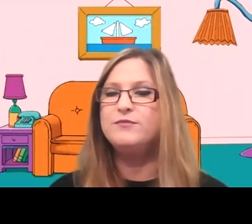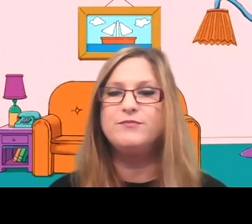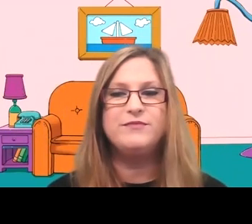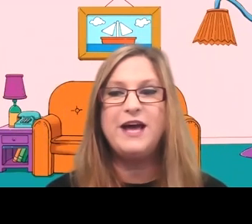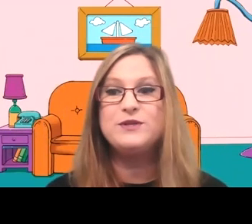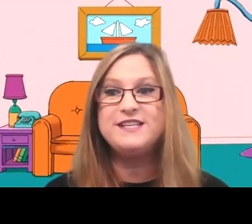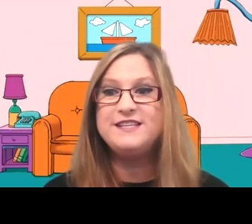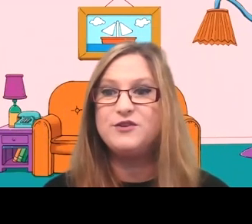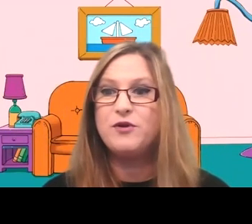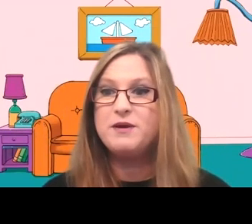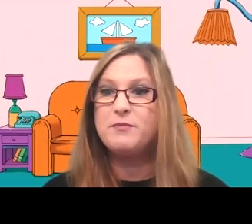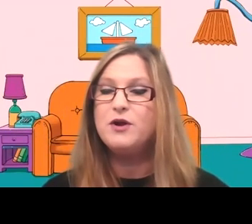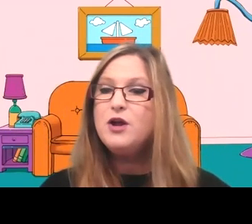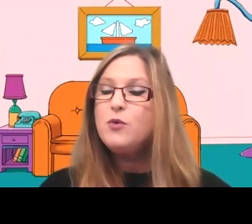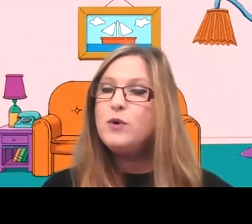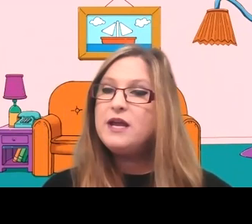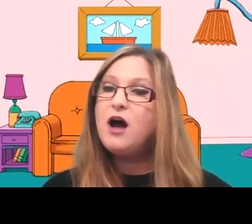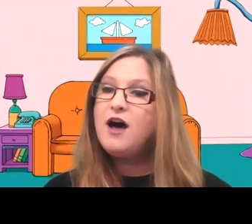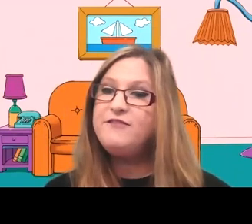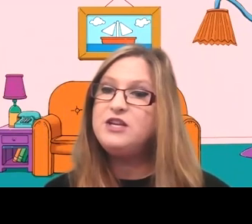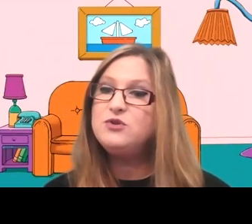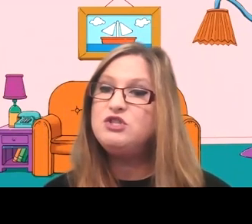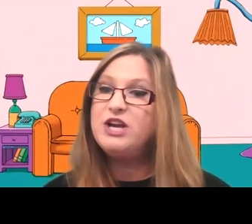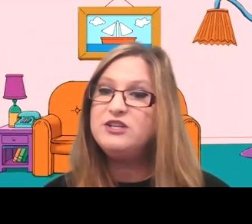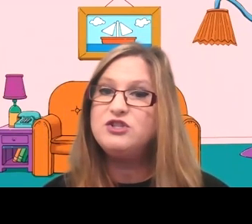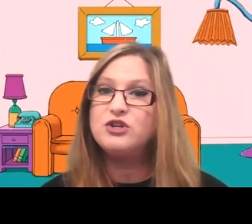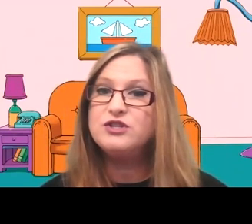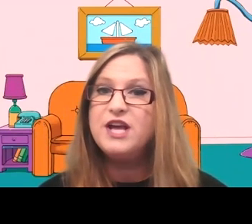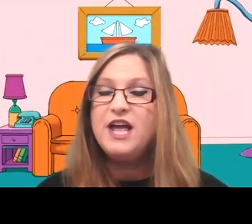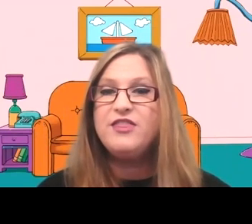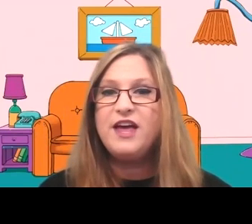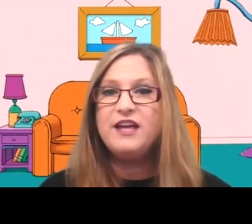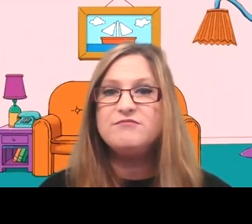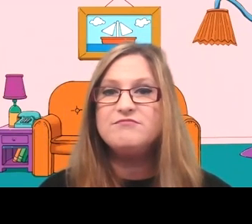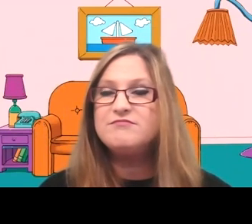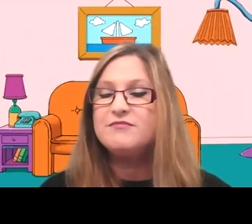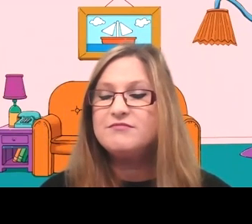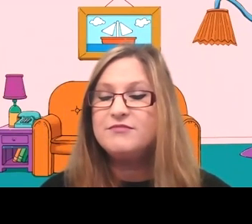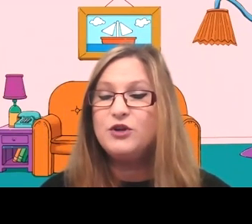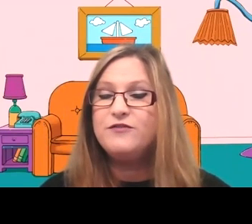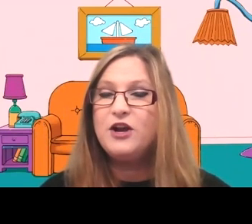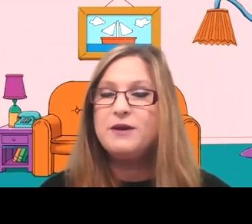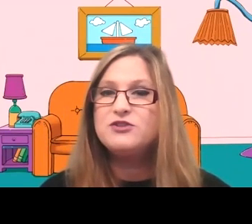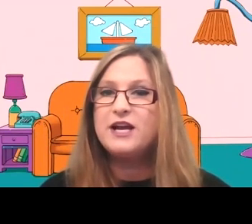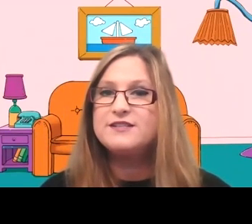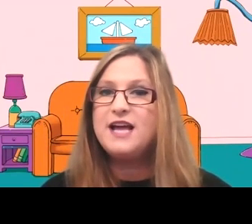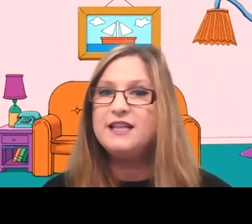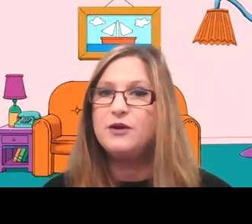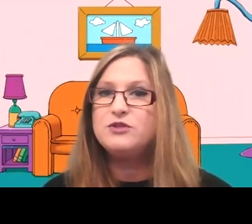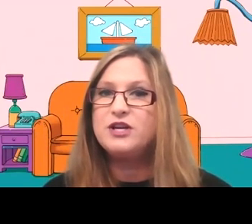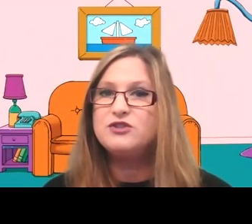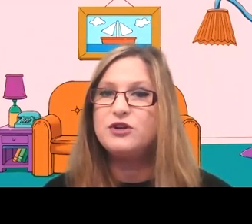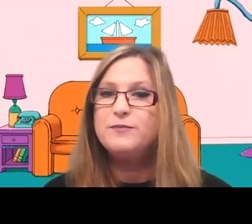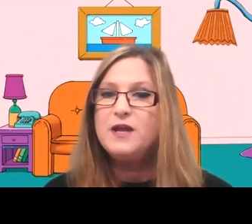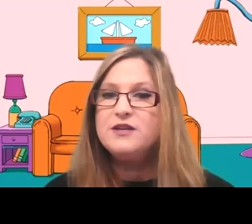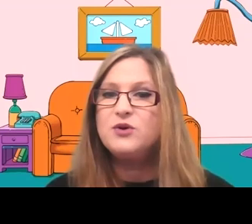Go. That one's easy to remember. We often use gestures that look very much like a sign